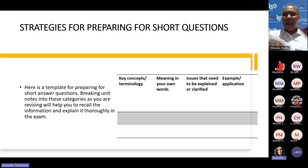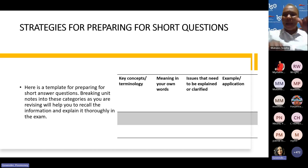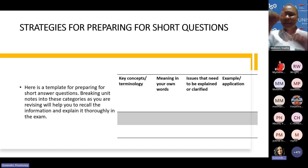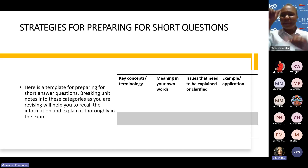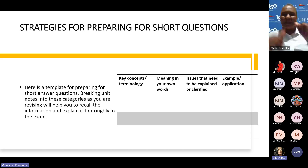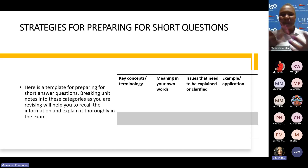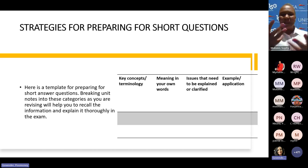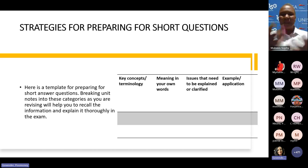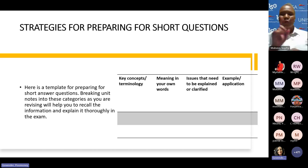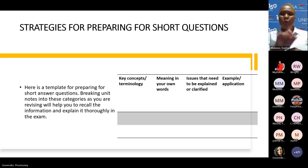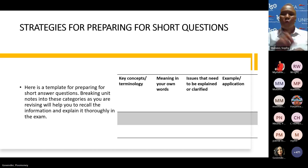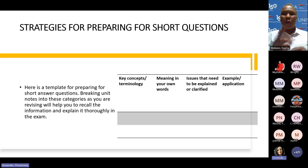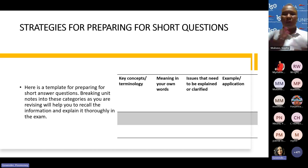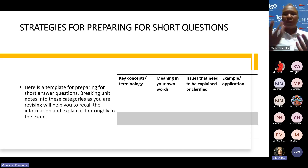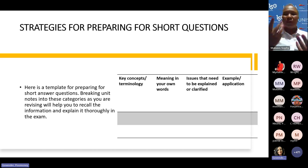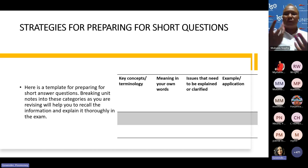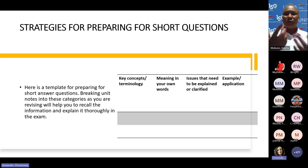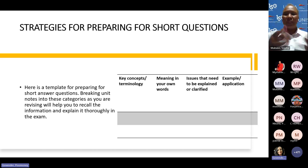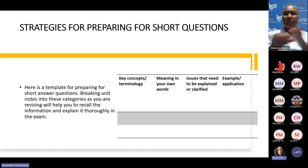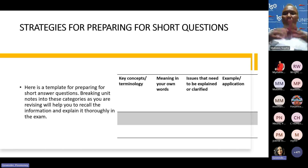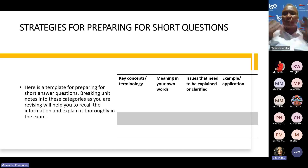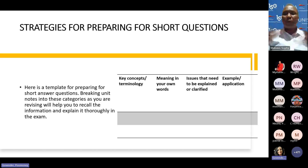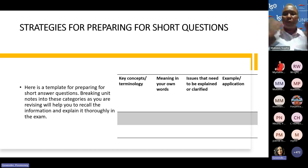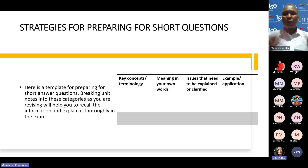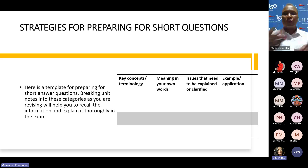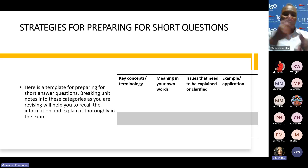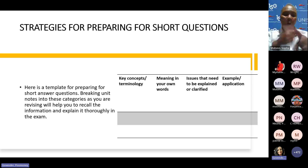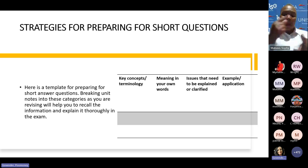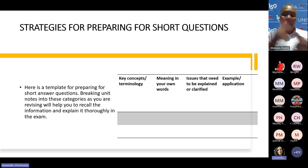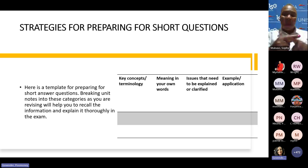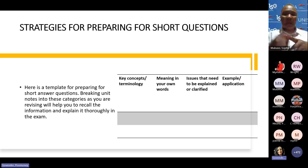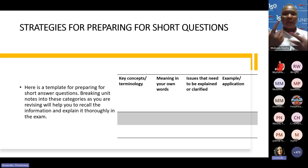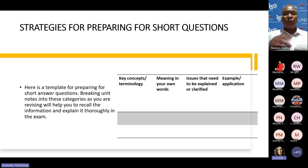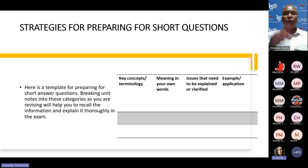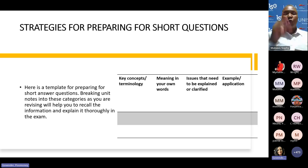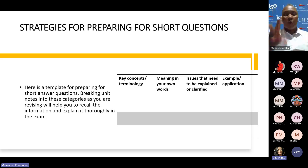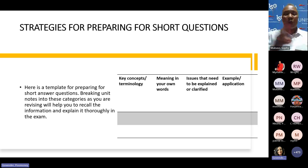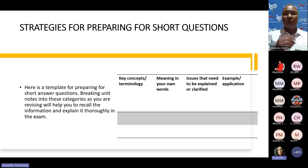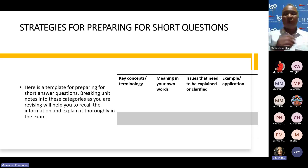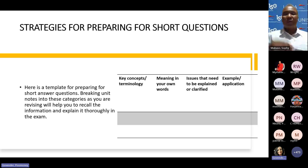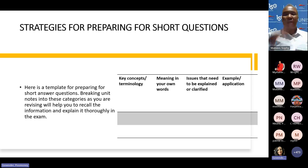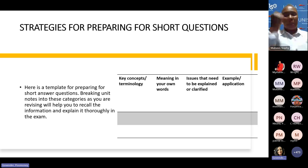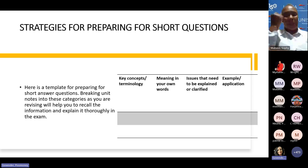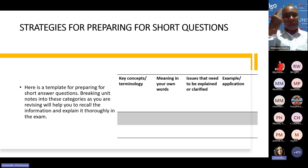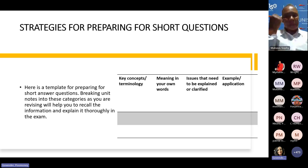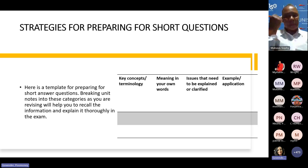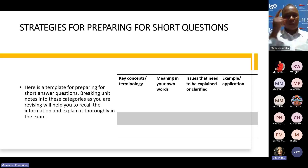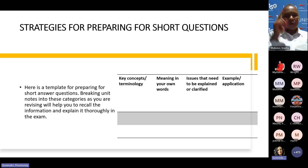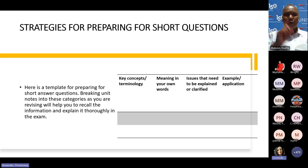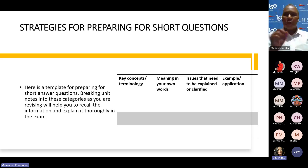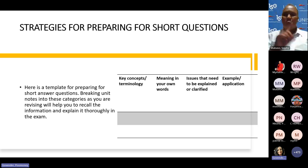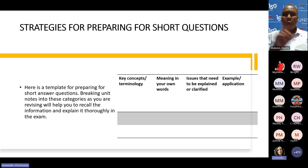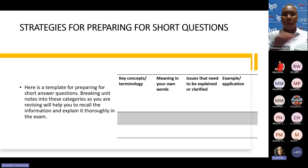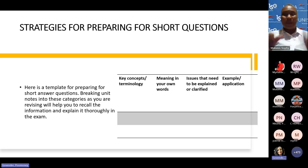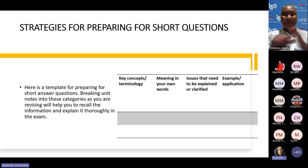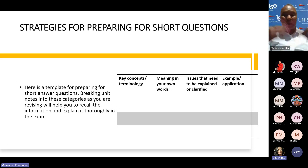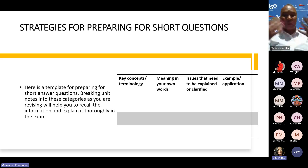and terminology. And you will be assessed on your understanding of these key